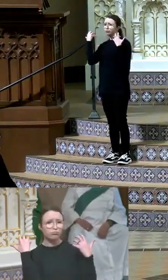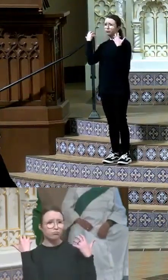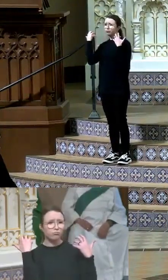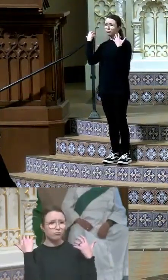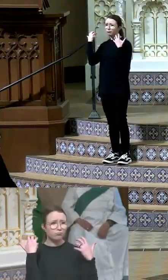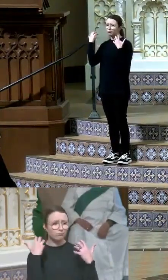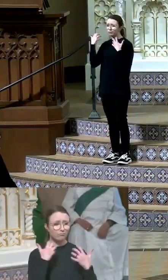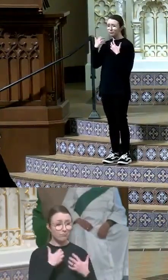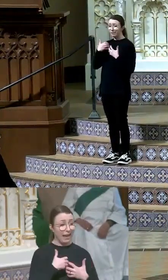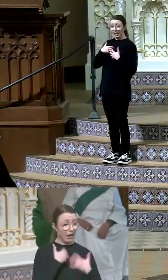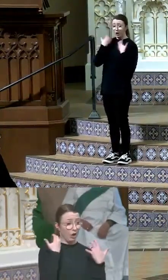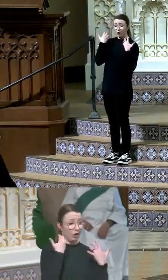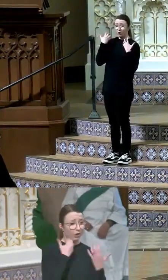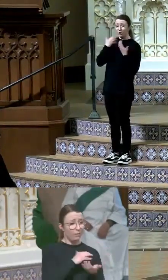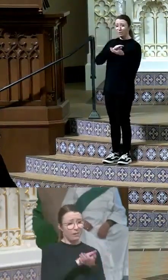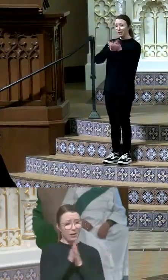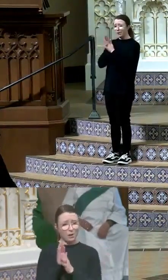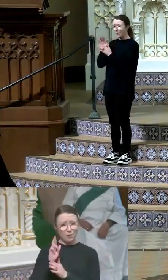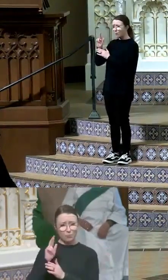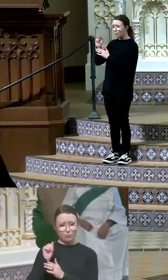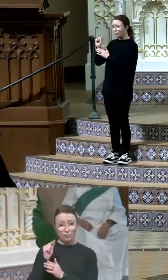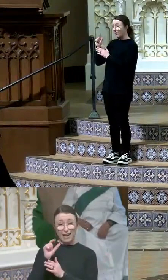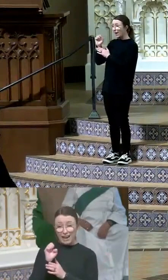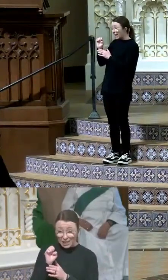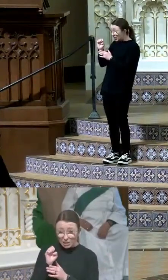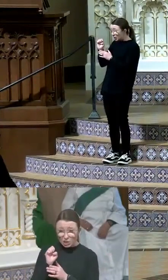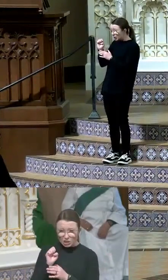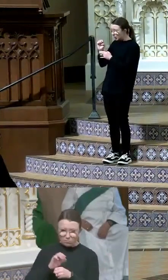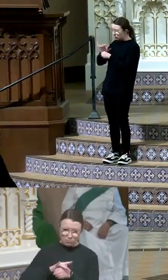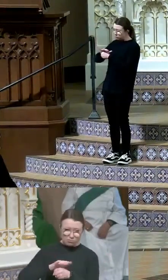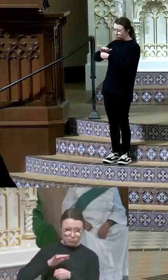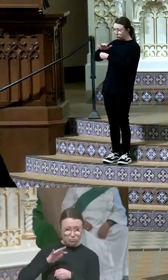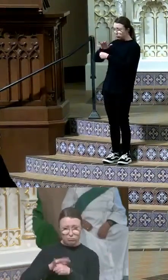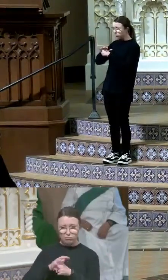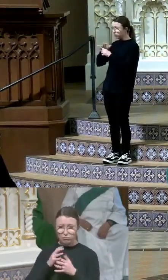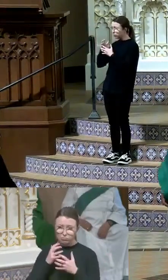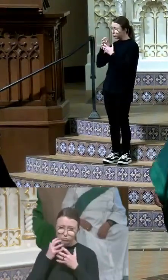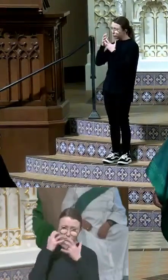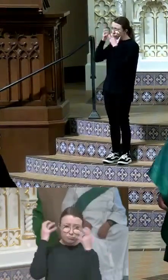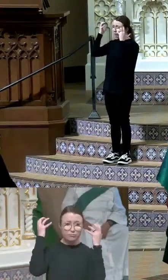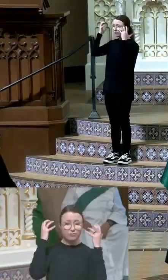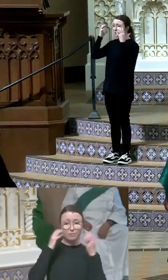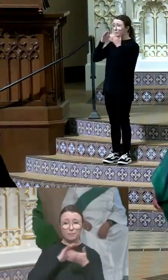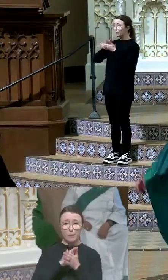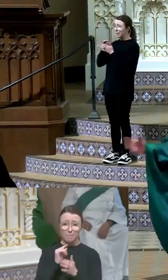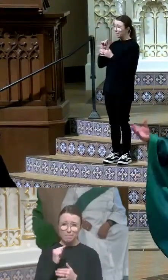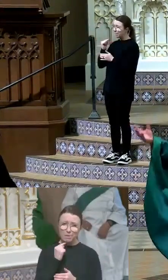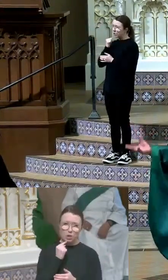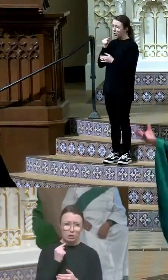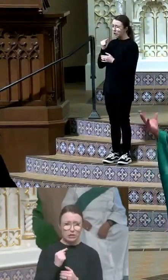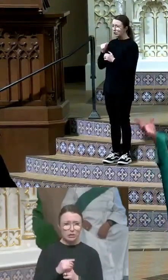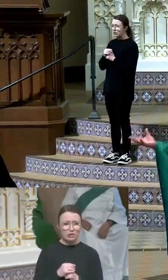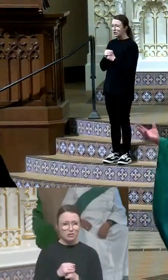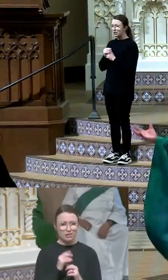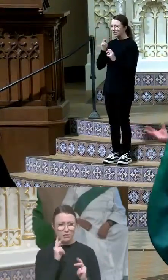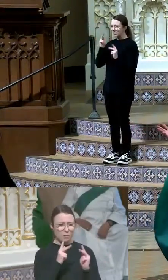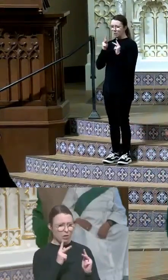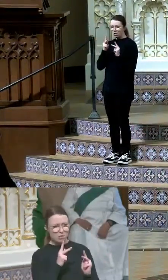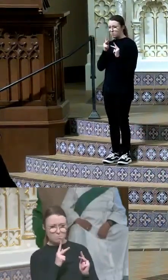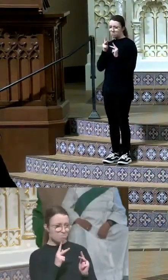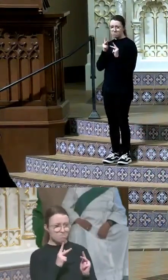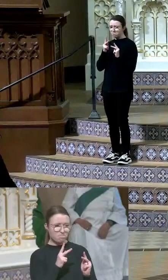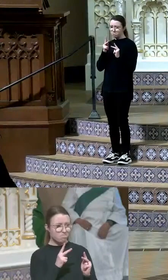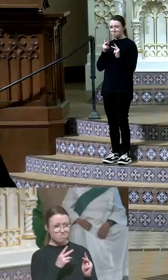into rage and bitterness, incivilities that are becoming normalized, and we're supposed